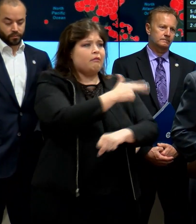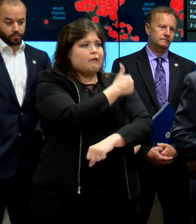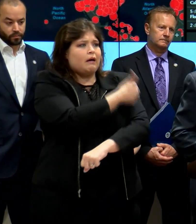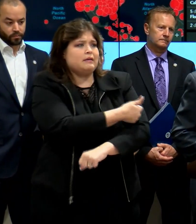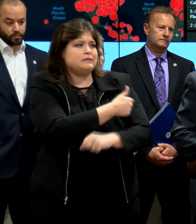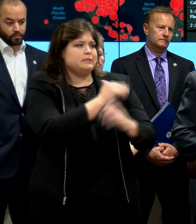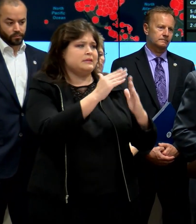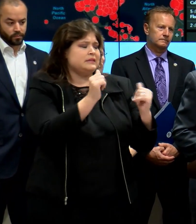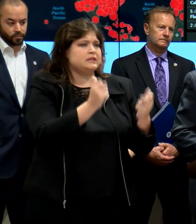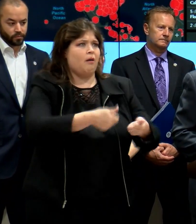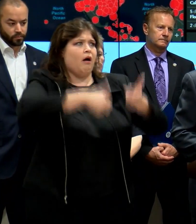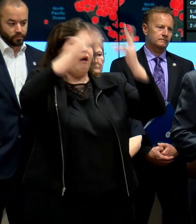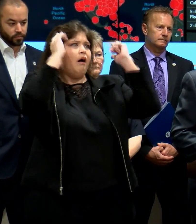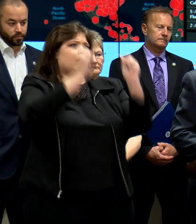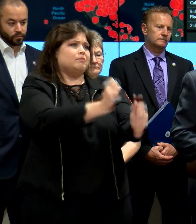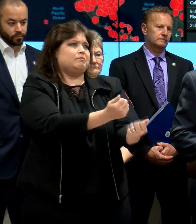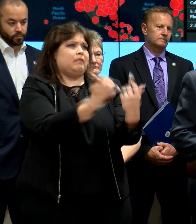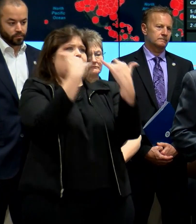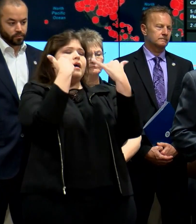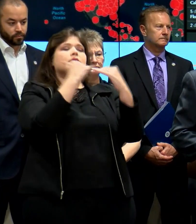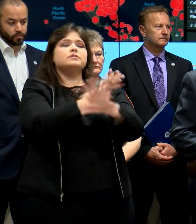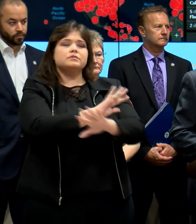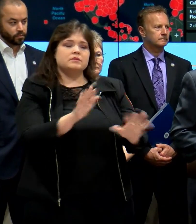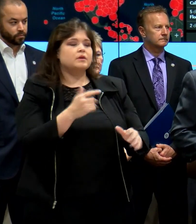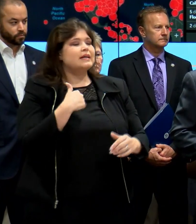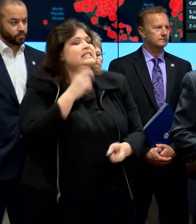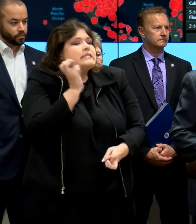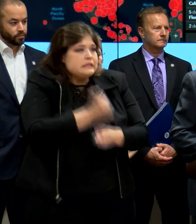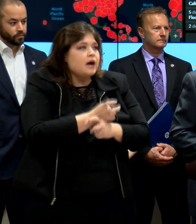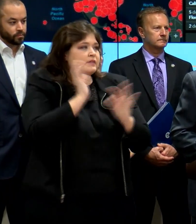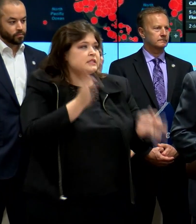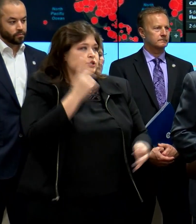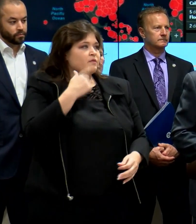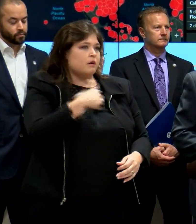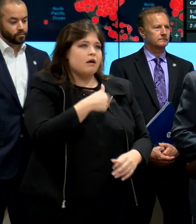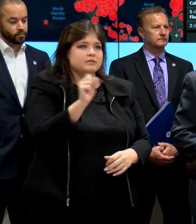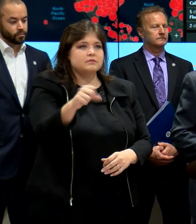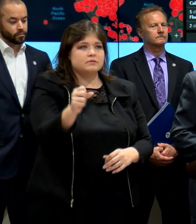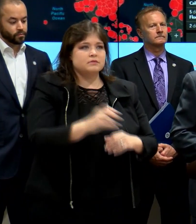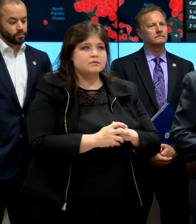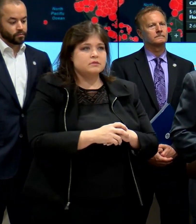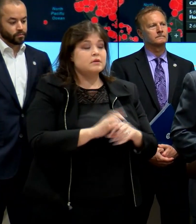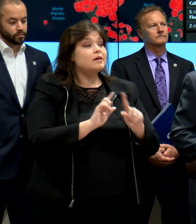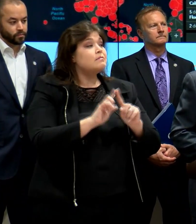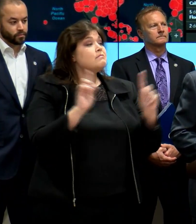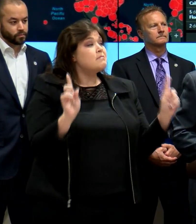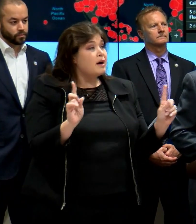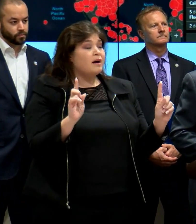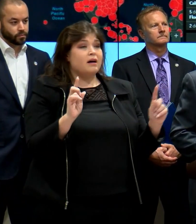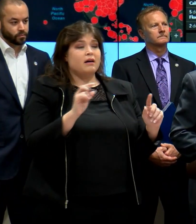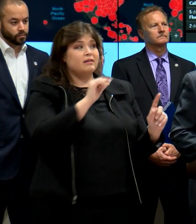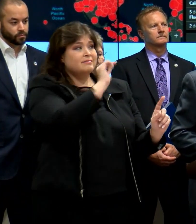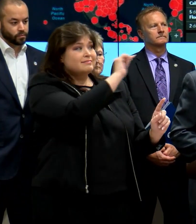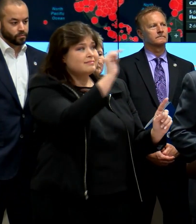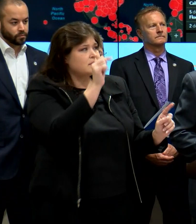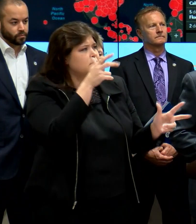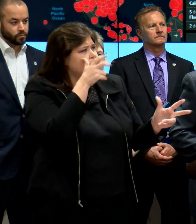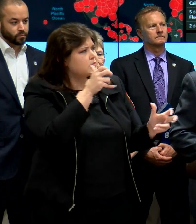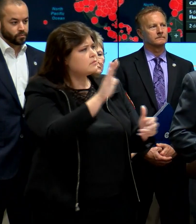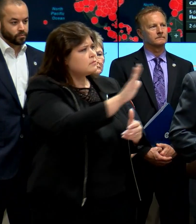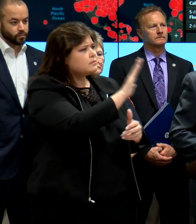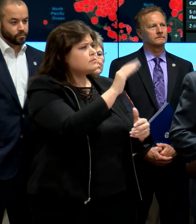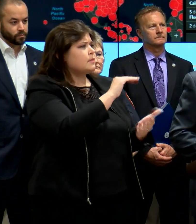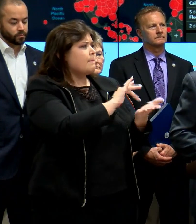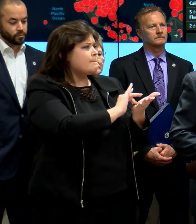tough decisions that have to be made. But from what we are getting from all of the medical experts and people that